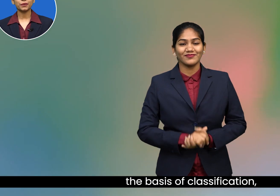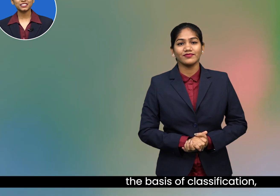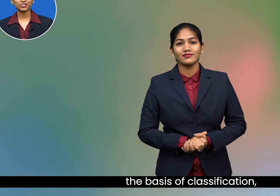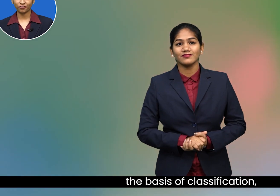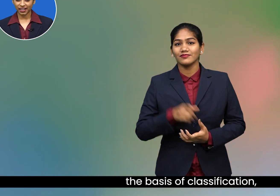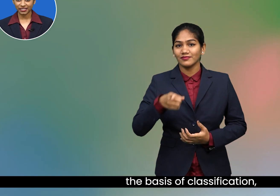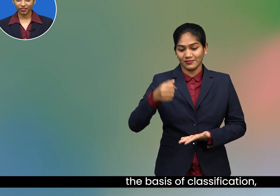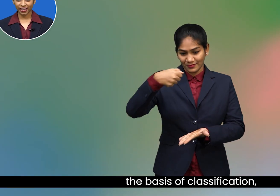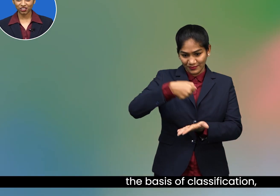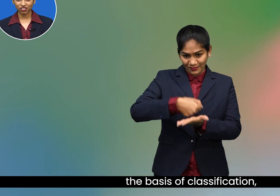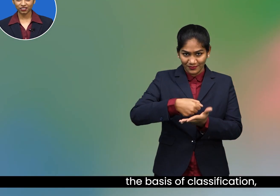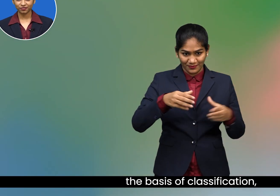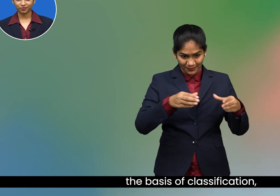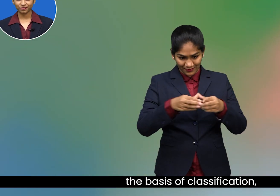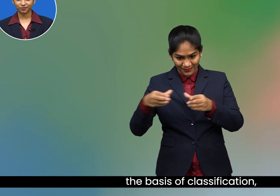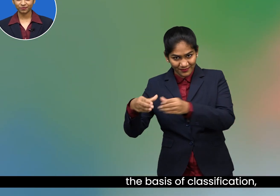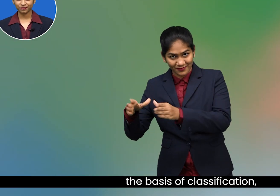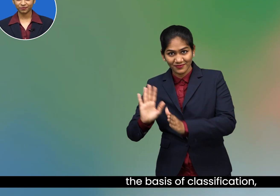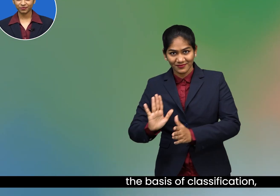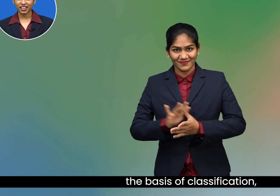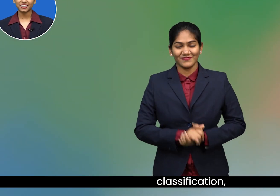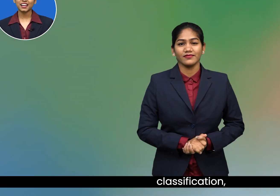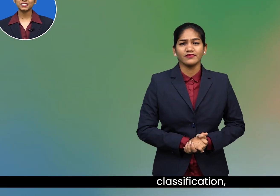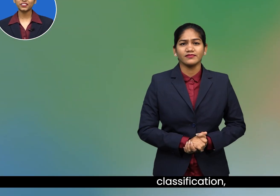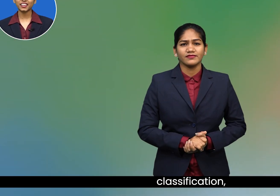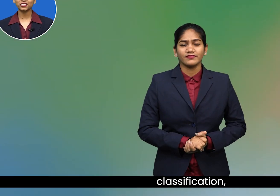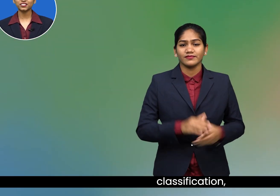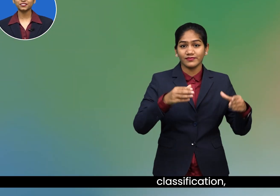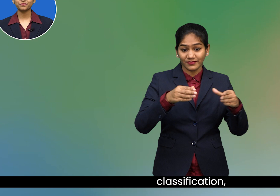The basis of classification